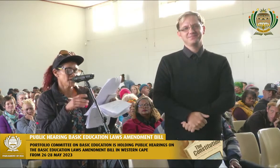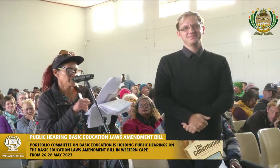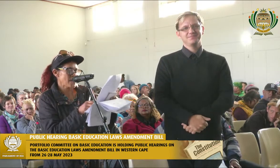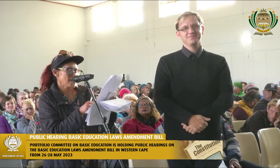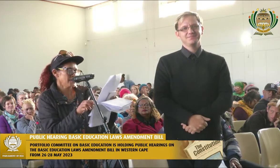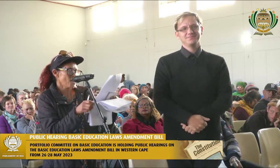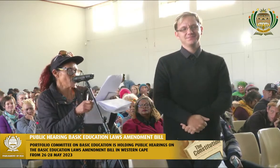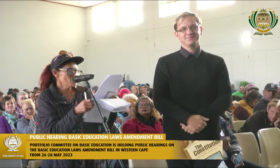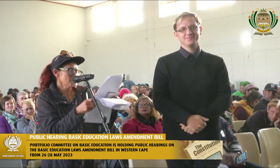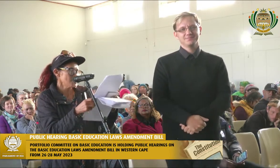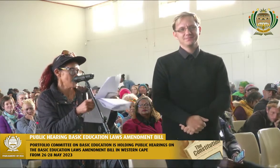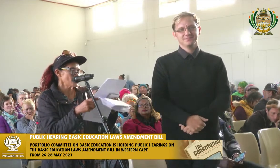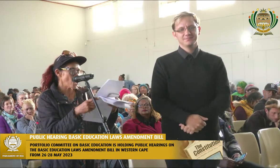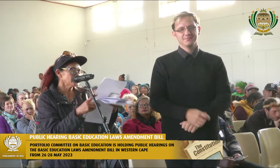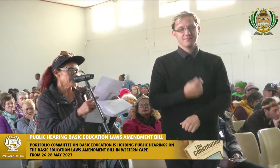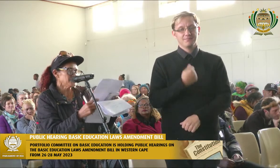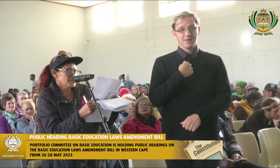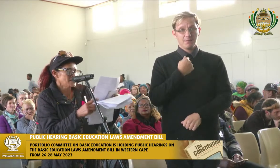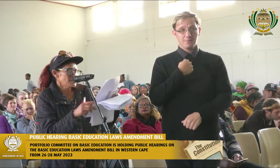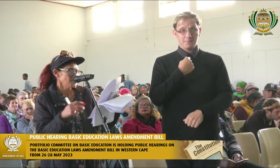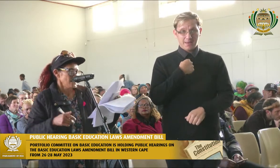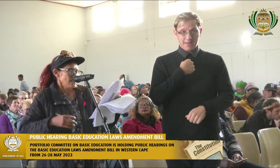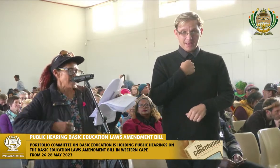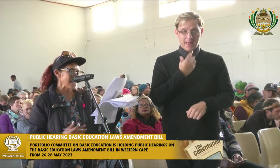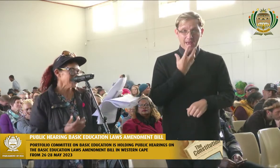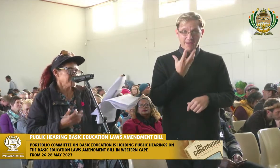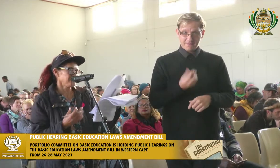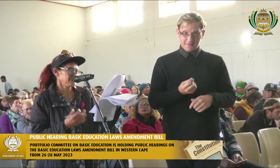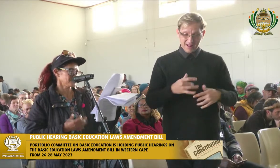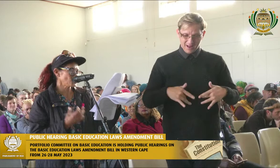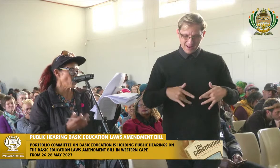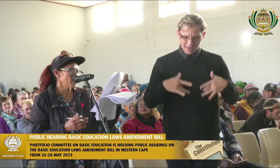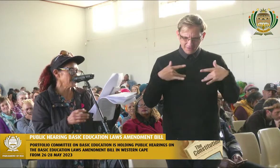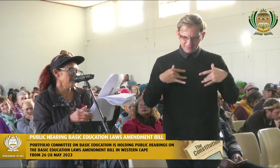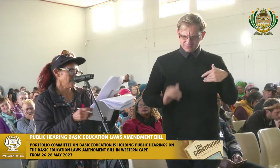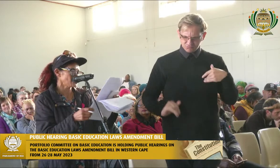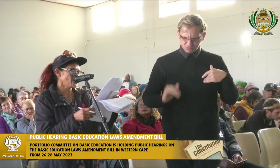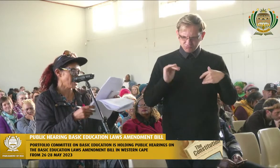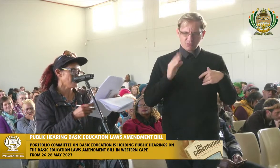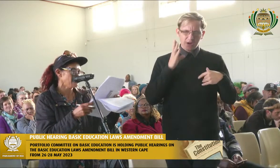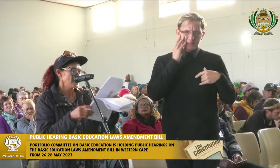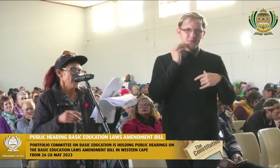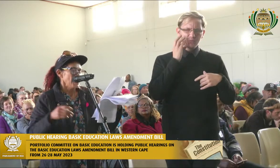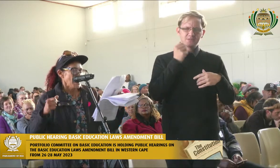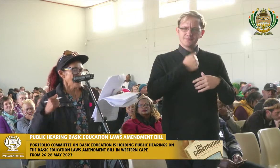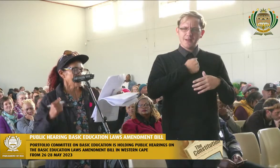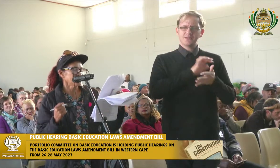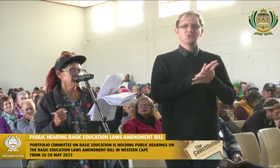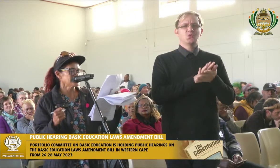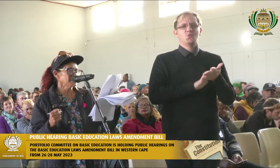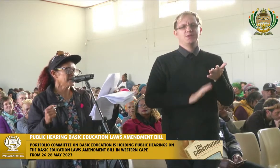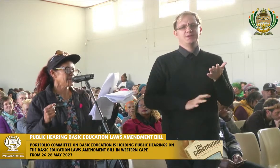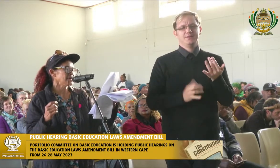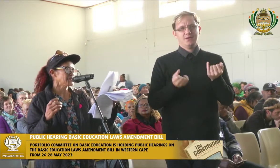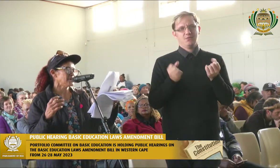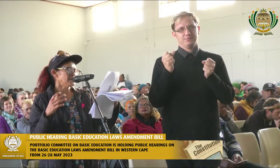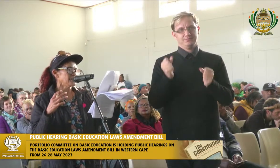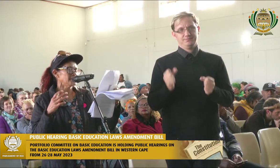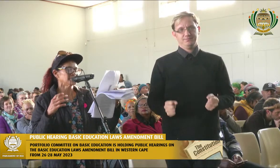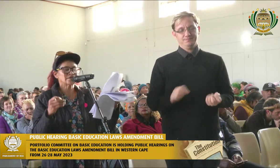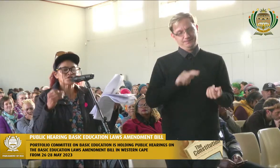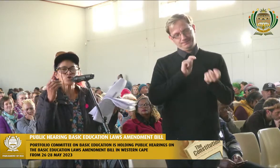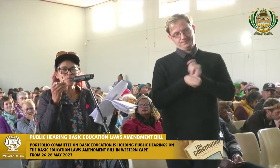of my own God-given life story as well. Ek dink